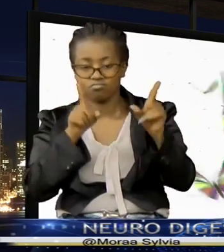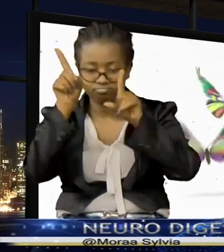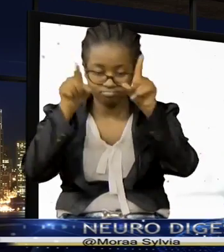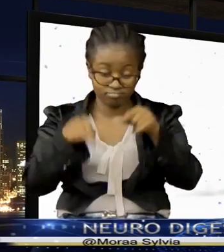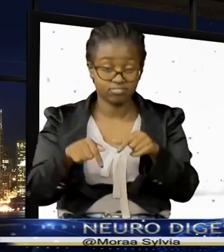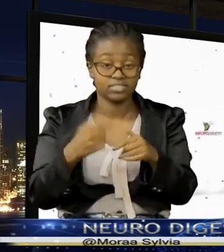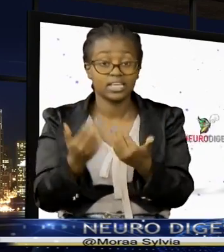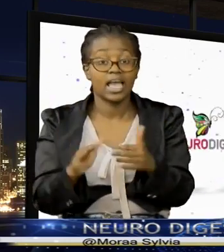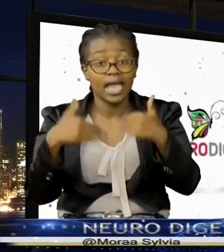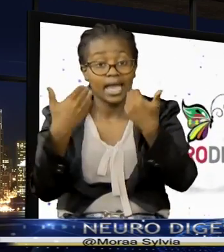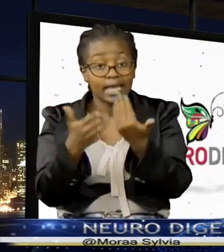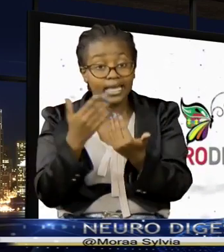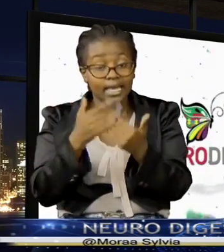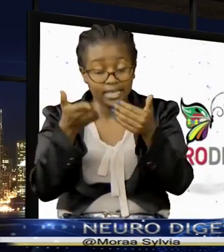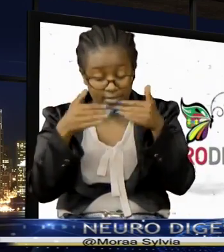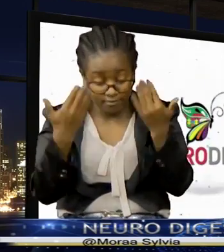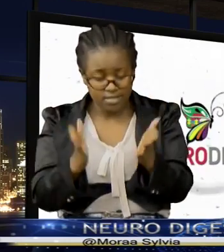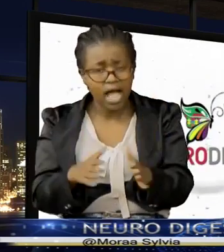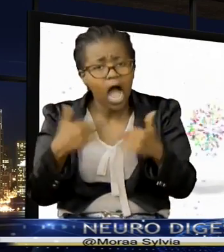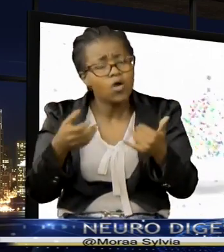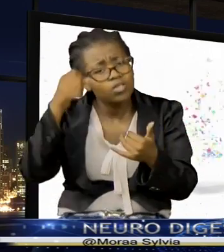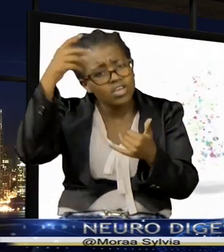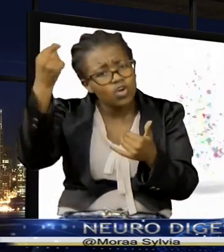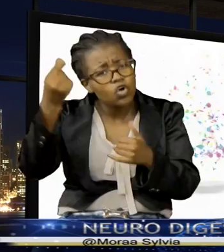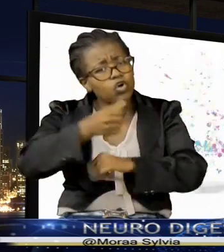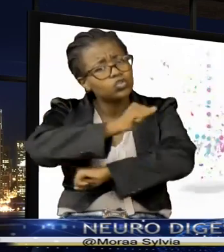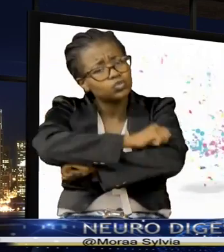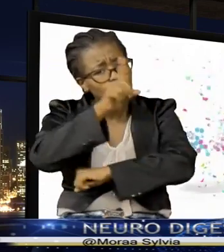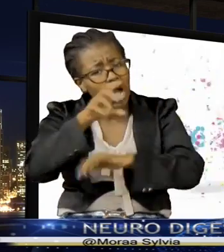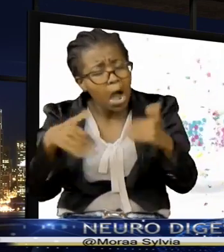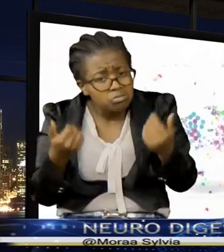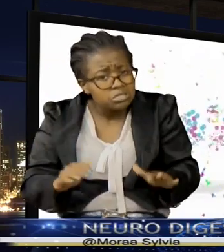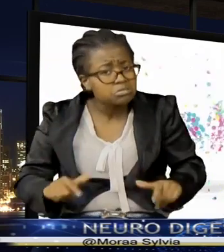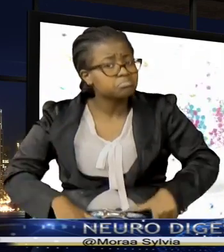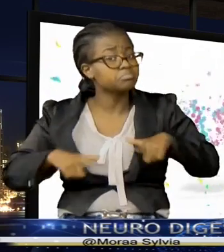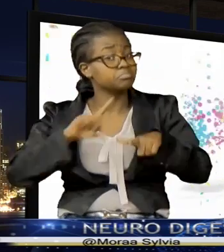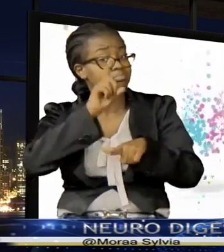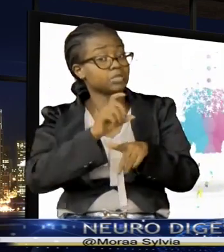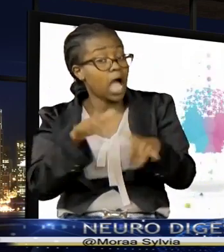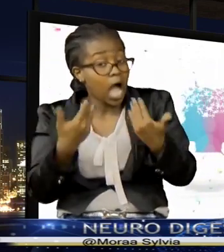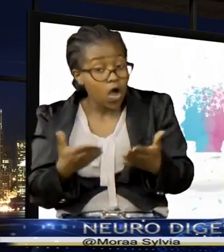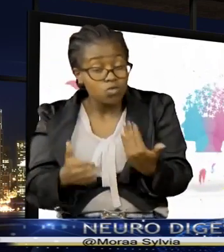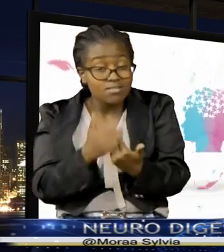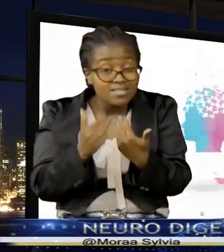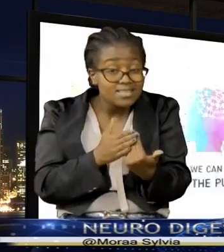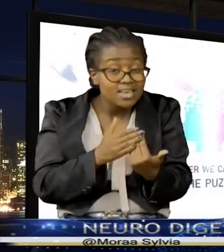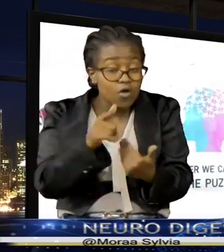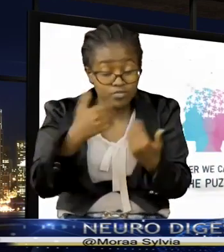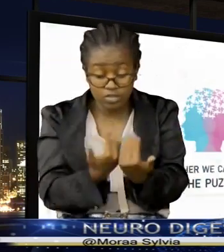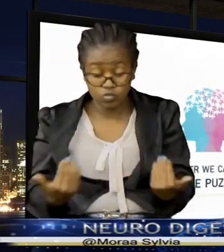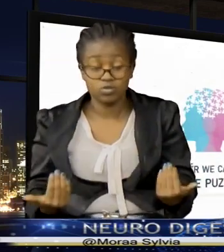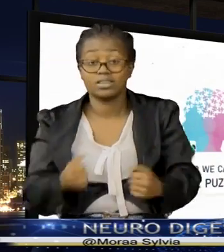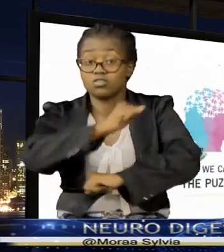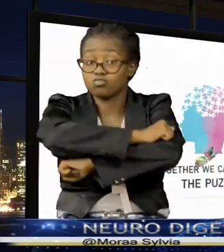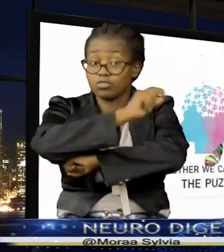journey, caregivers. How do they go to school? Have you ever wondered? How do they survive? How do they take care of these children